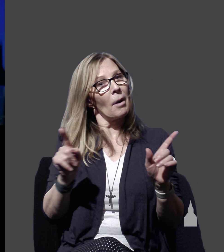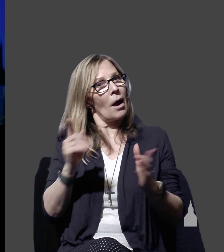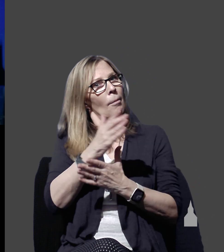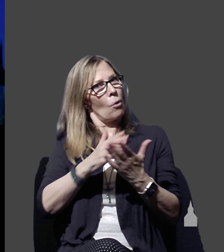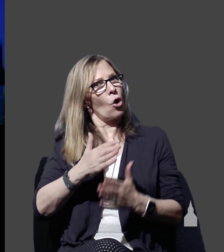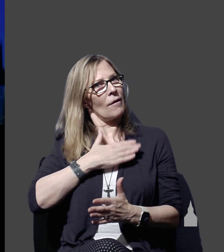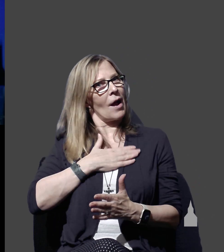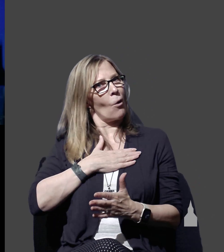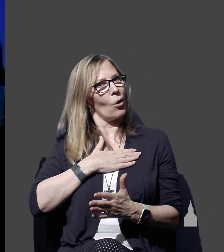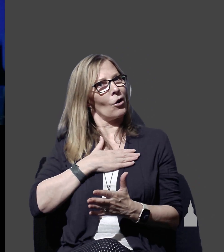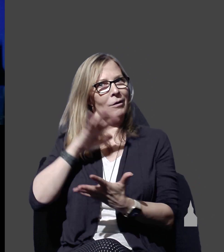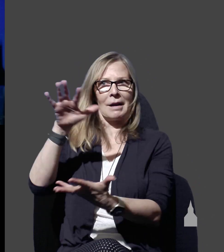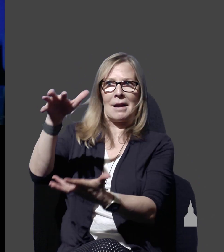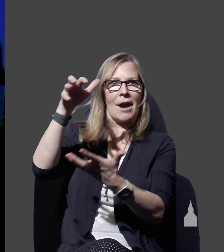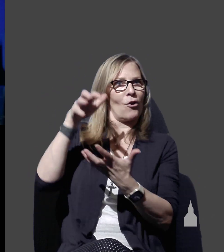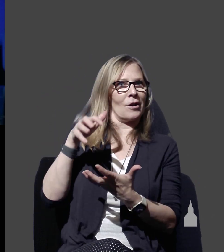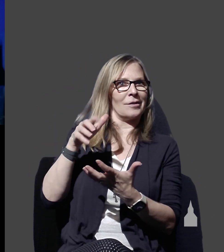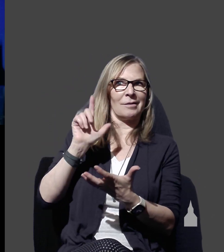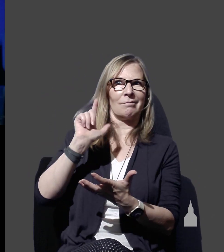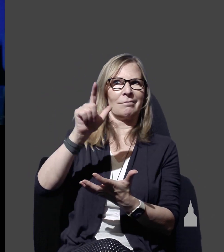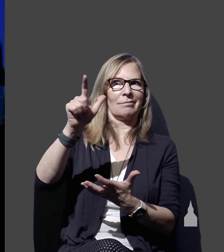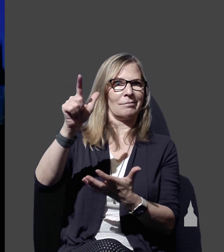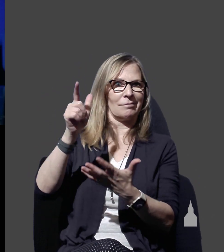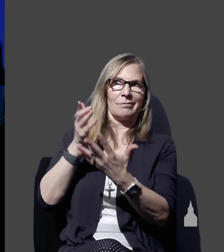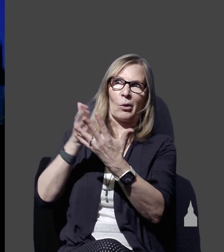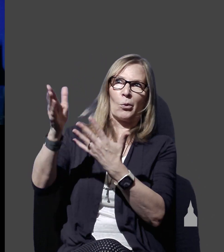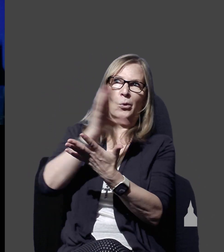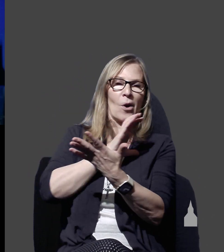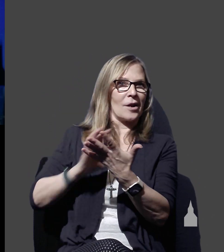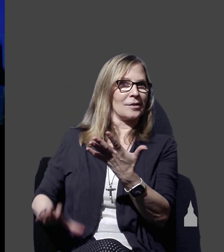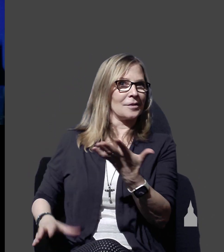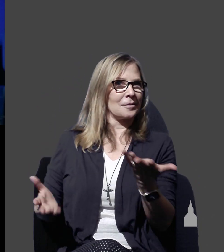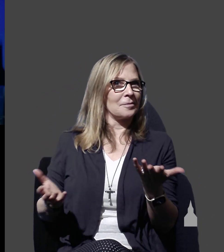part of our inheritances in Christ.